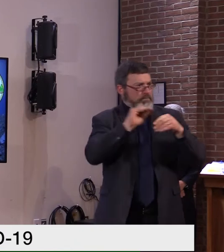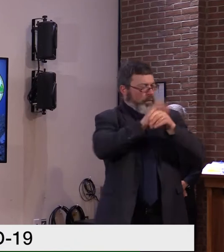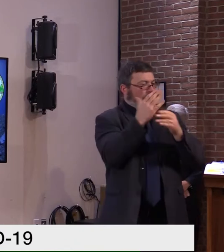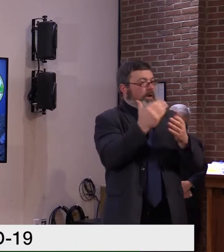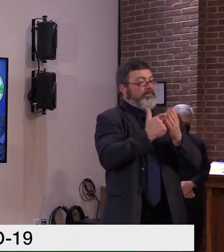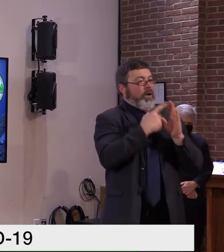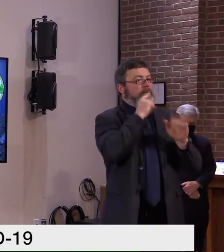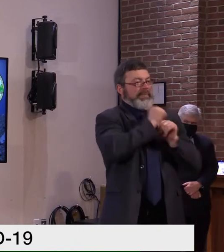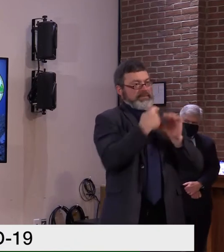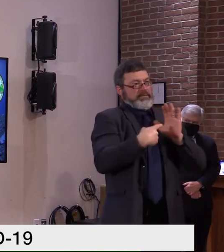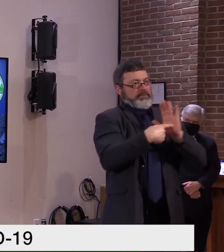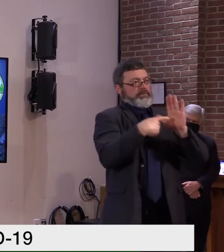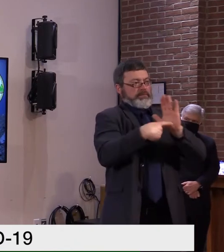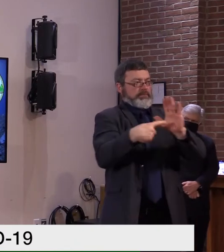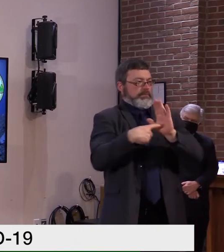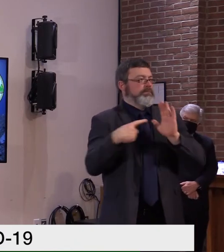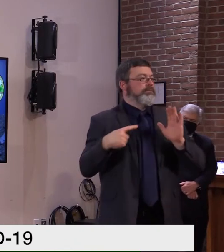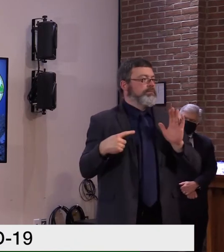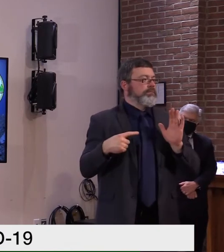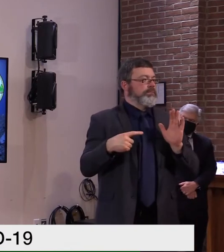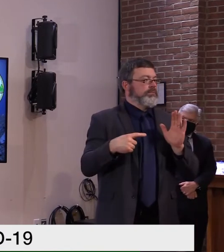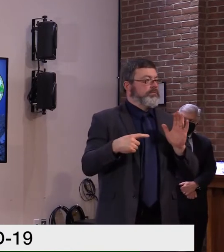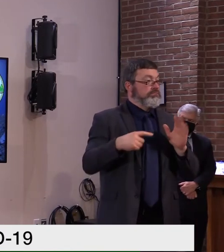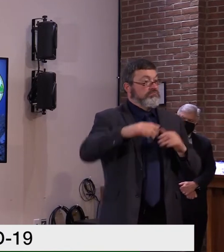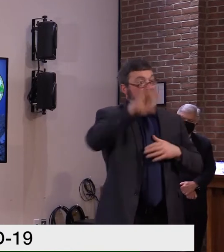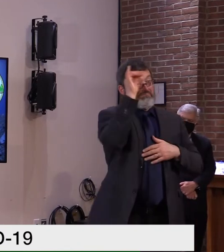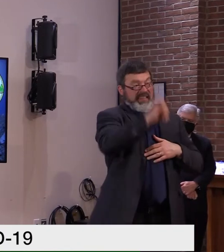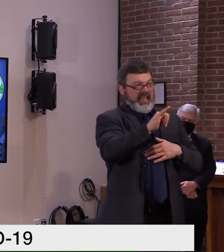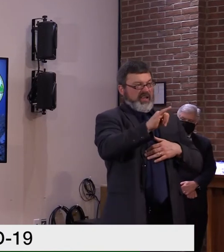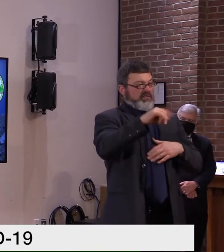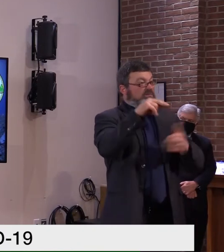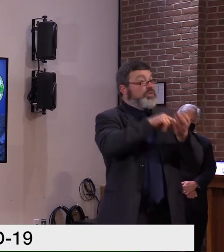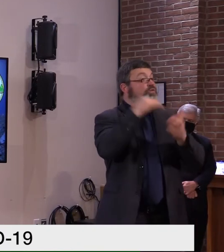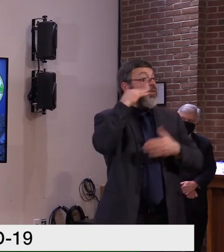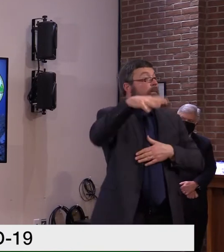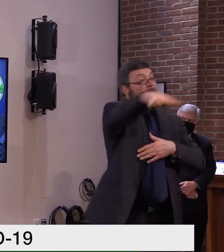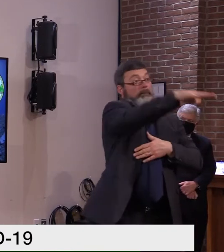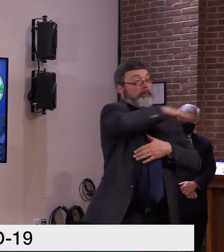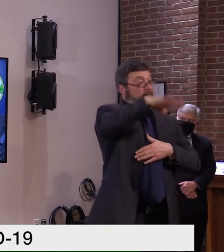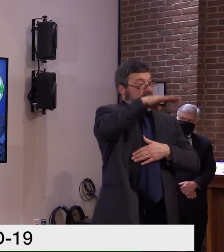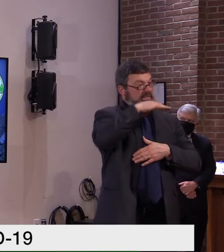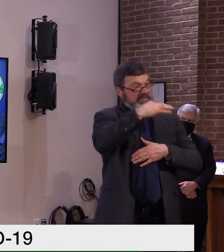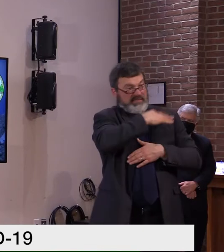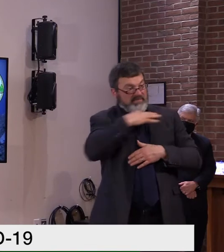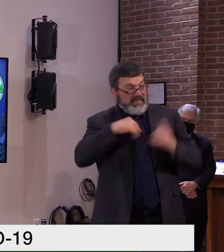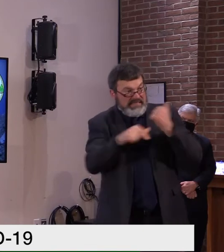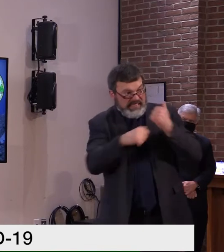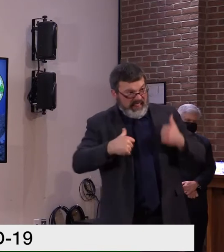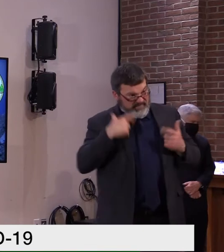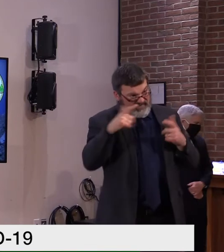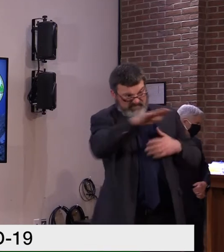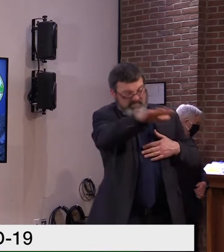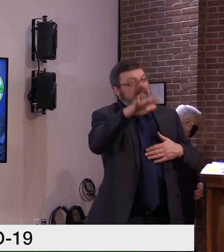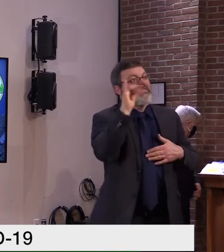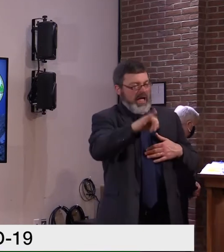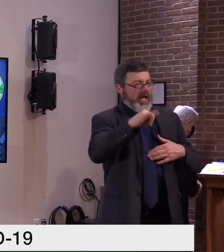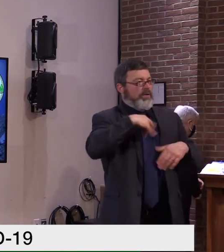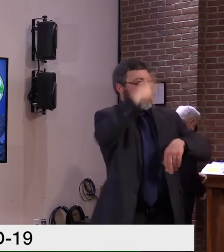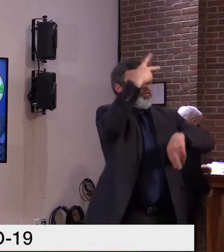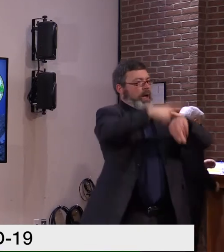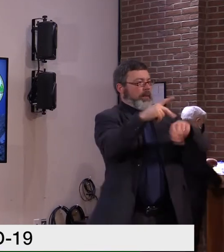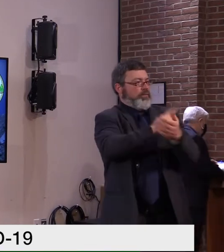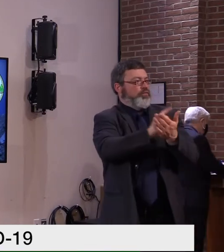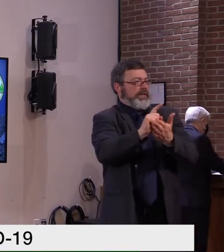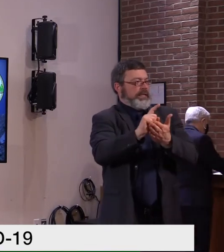to test twice weekly in skilled nursing facilities with PCR testing and to continue to make antigen testing